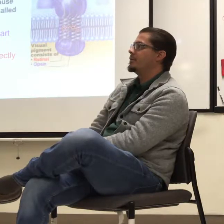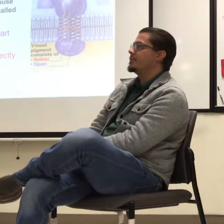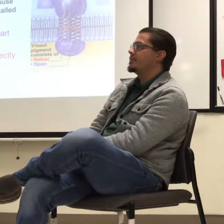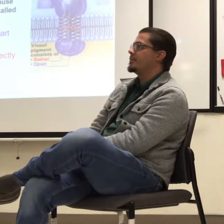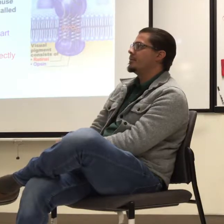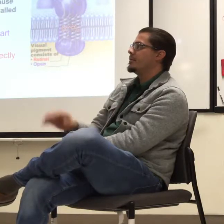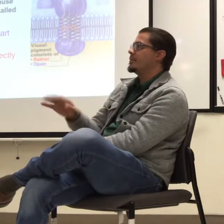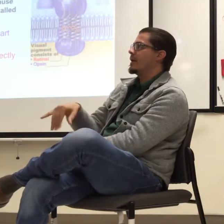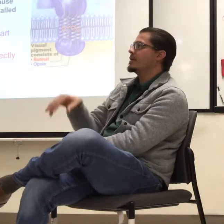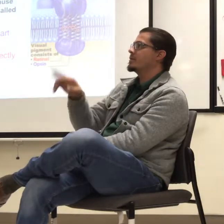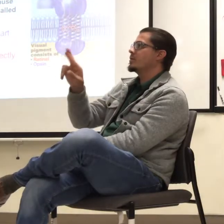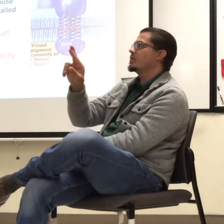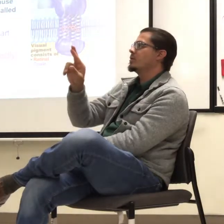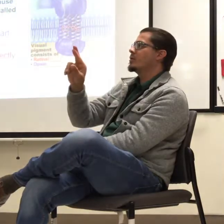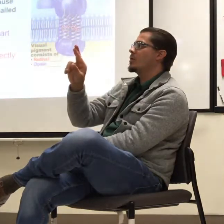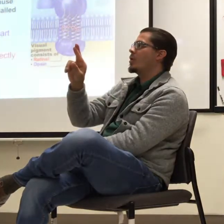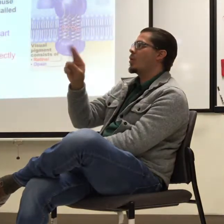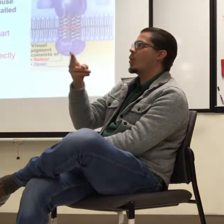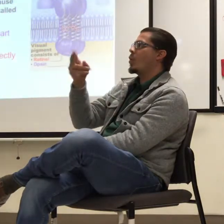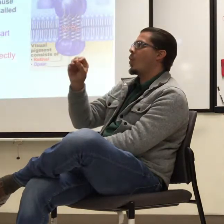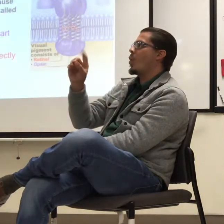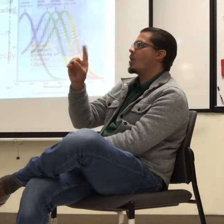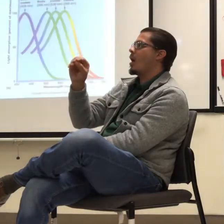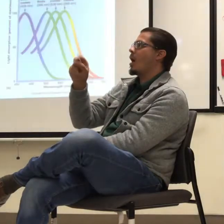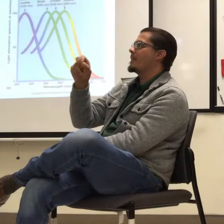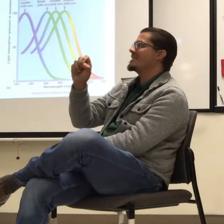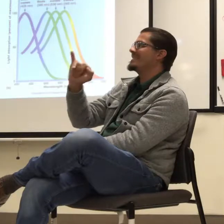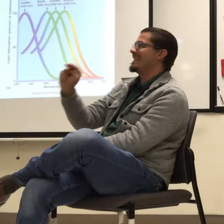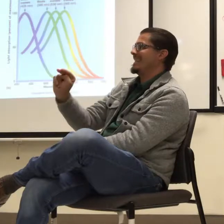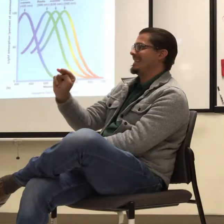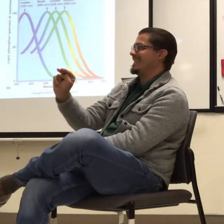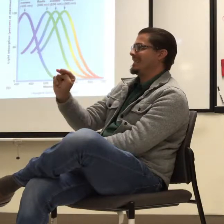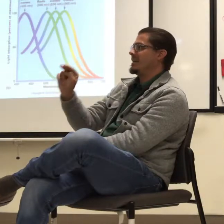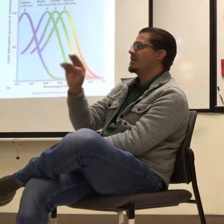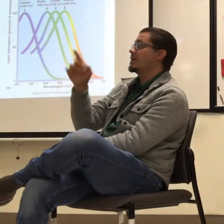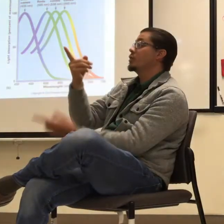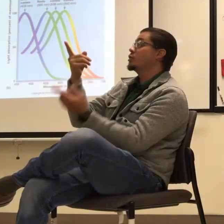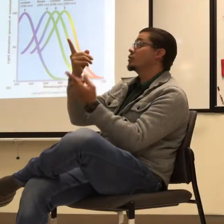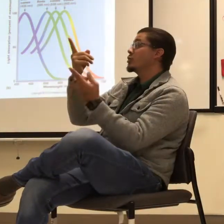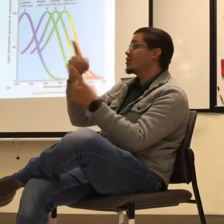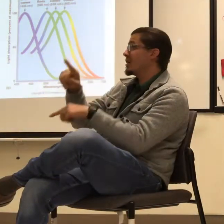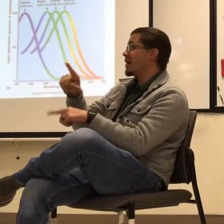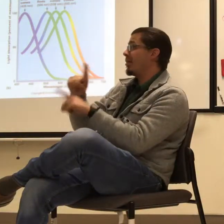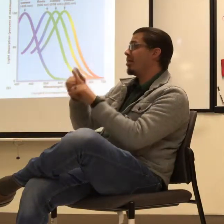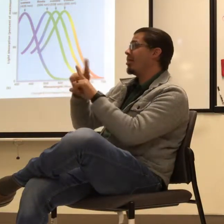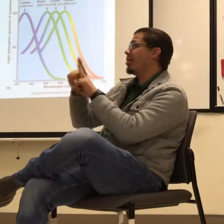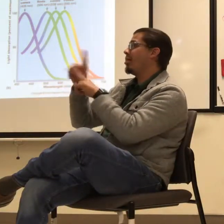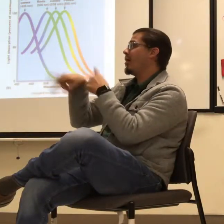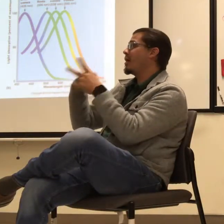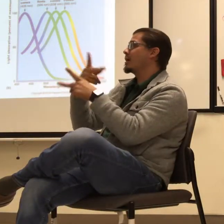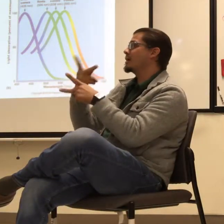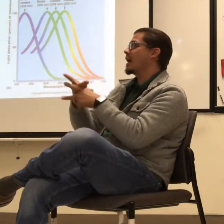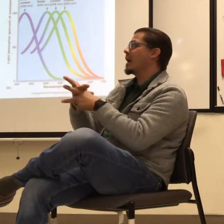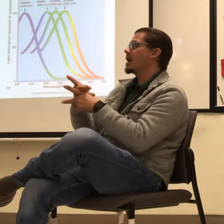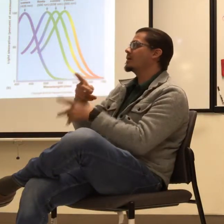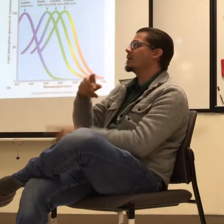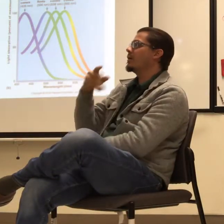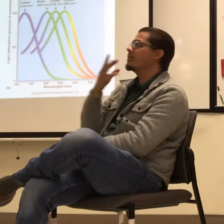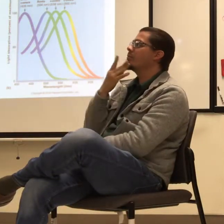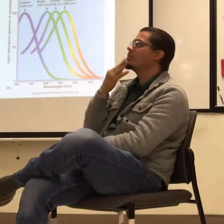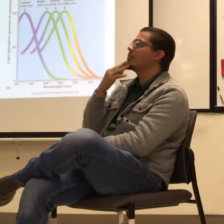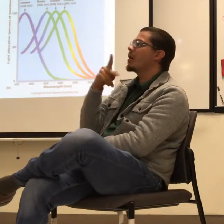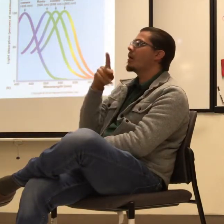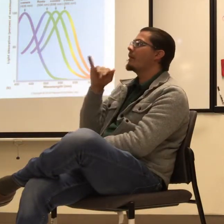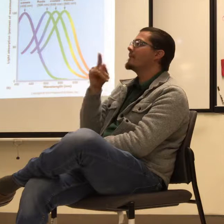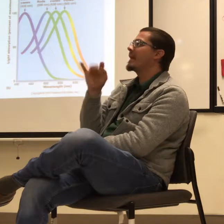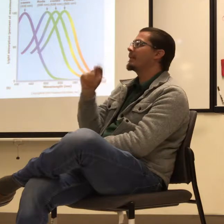That's rhodopsin. Okay? So it turns out there's different kinds of pigments.